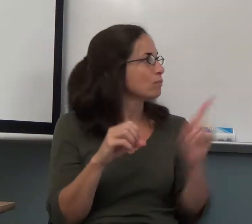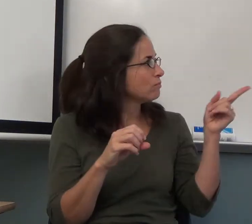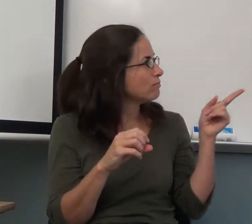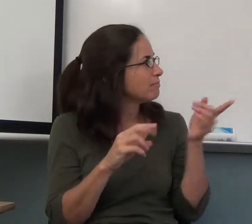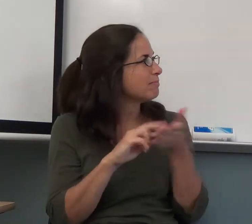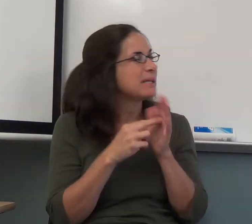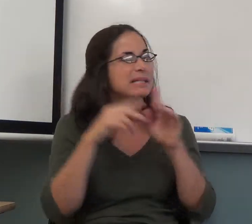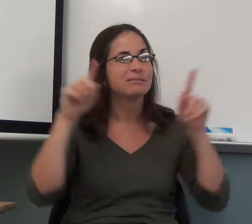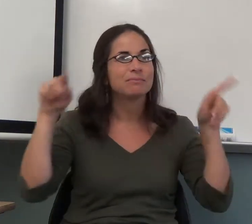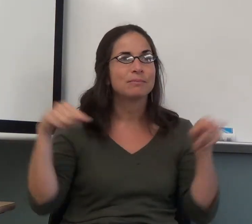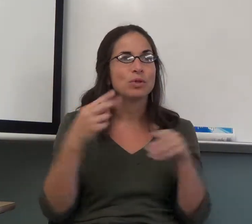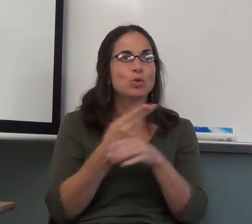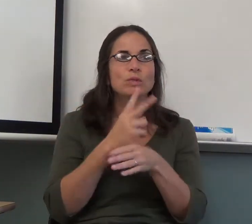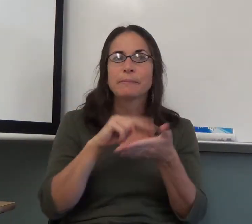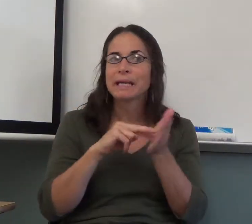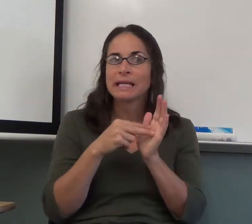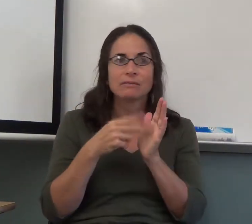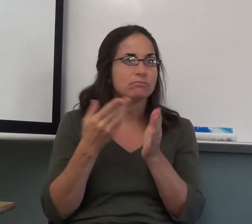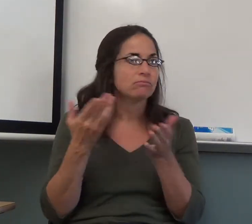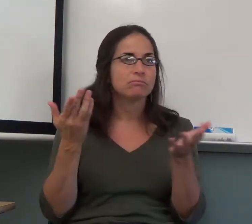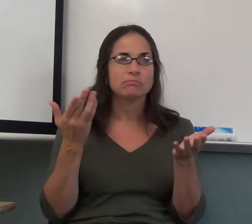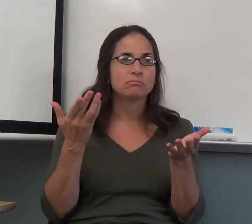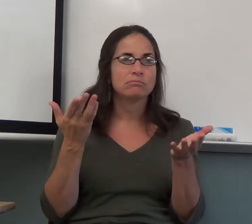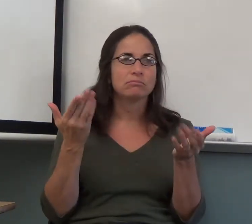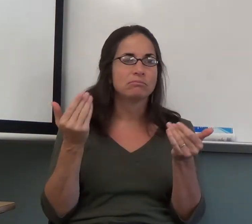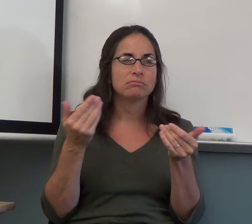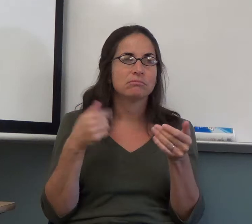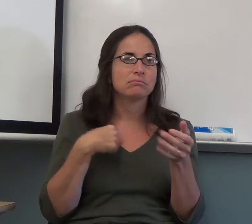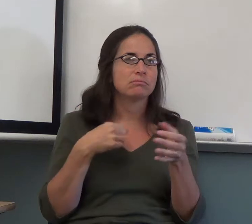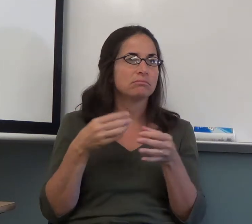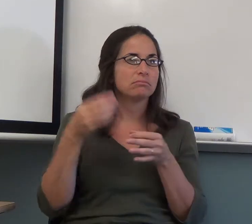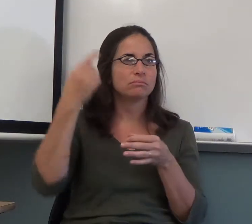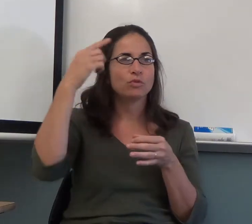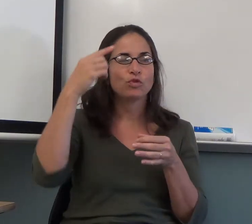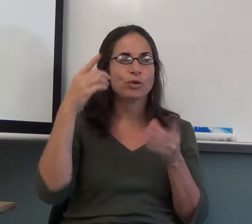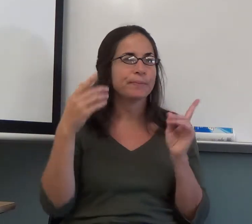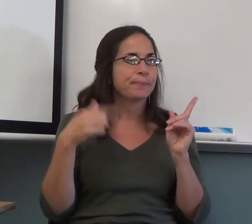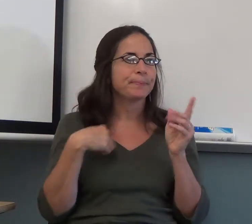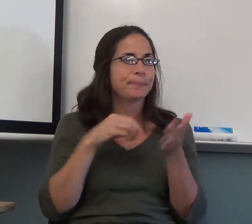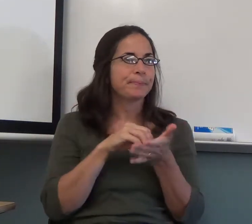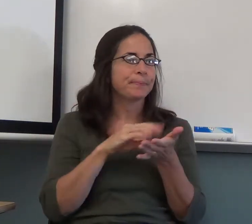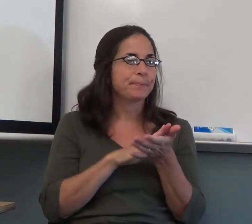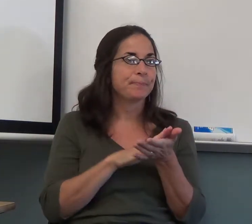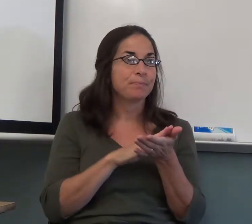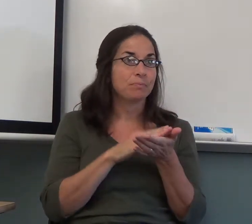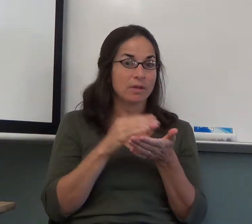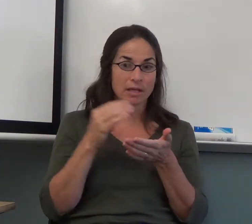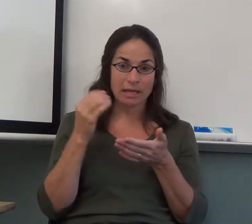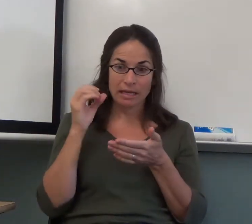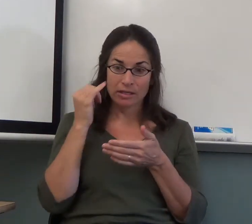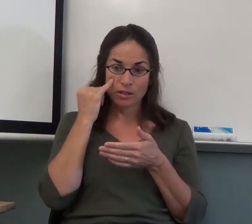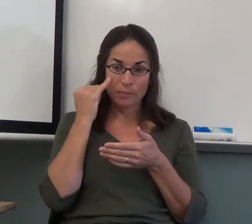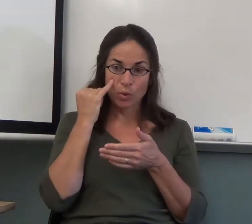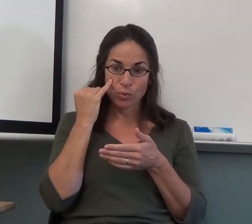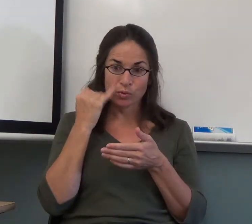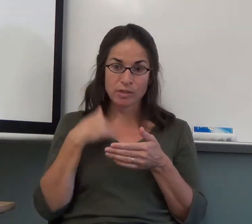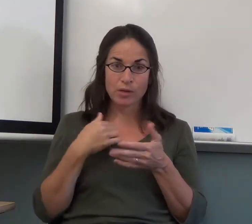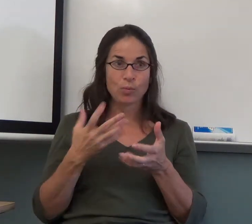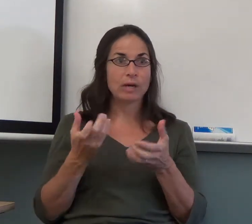meaning? Use meaning. If I have to connect two, excuse me, my voice shifted there.